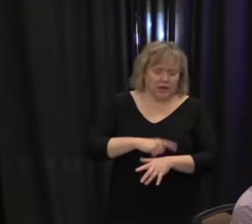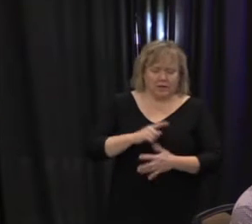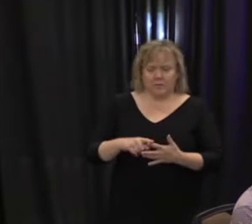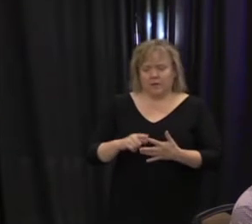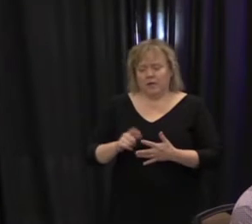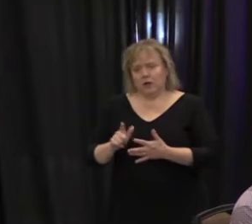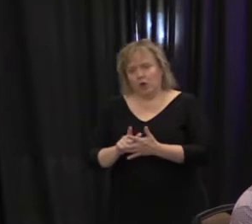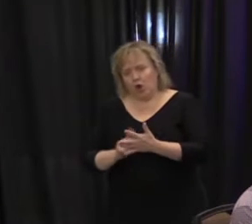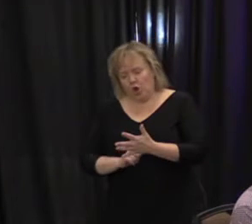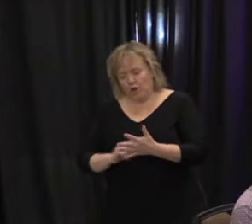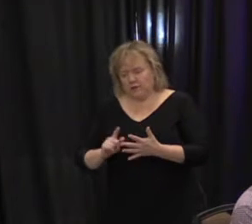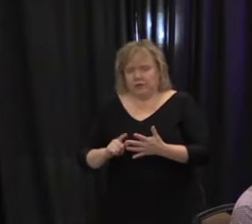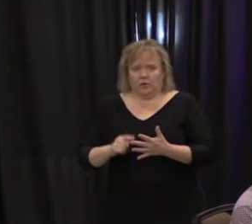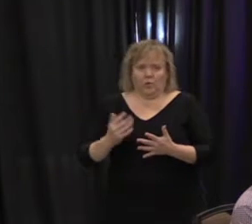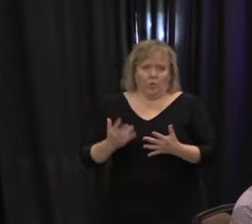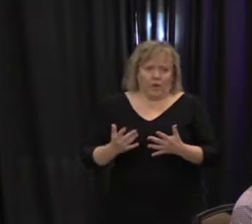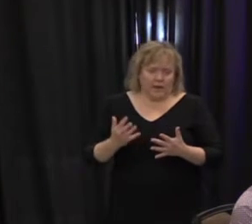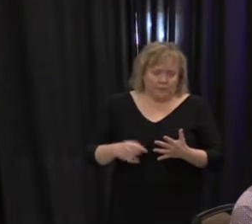limits in states,